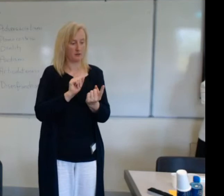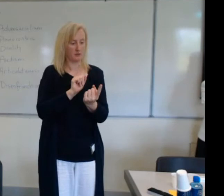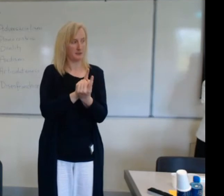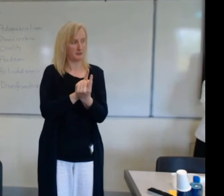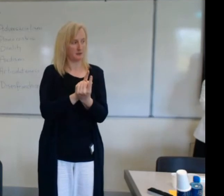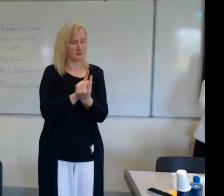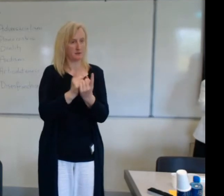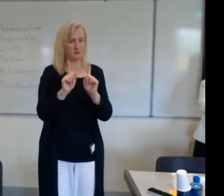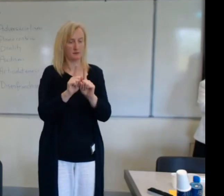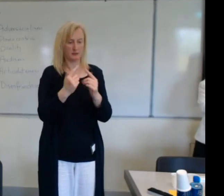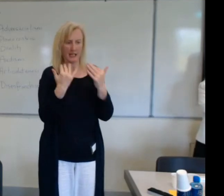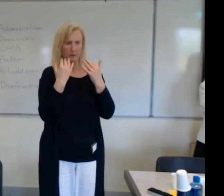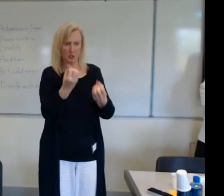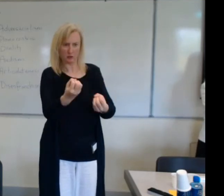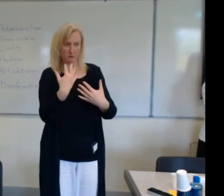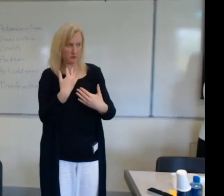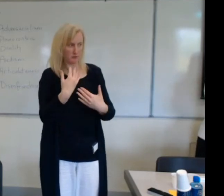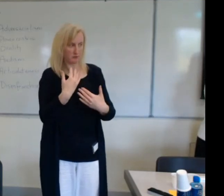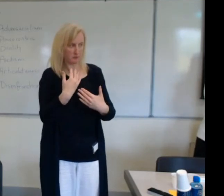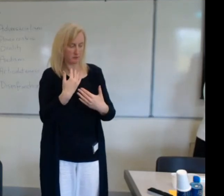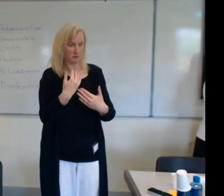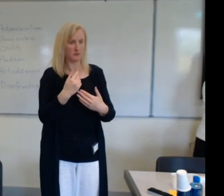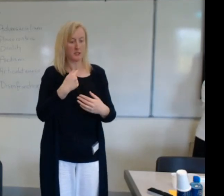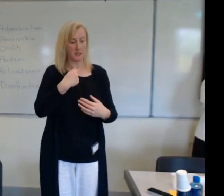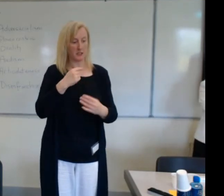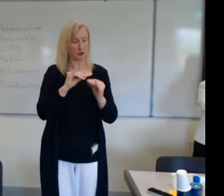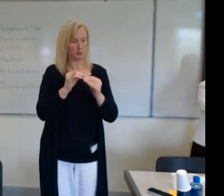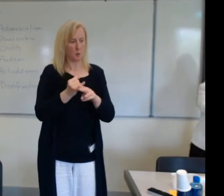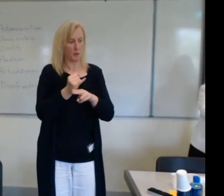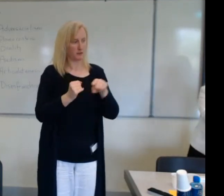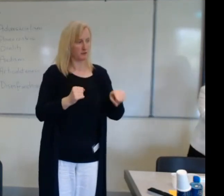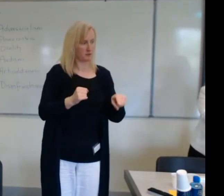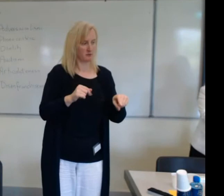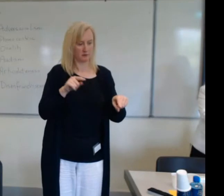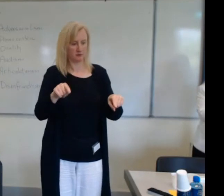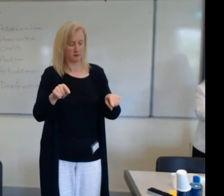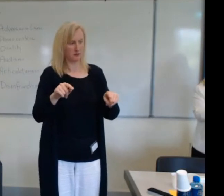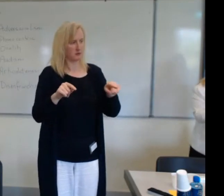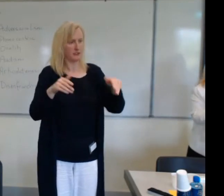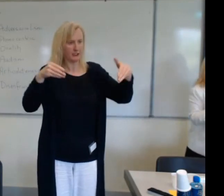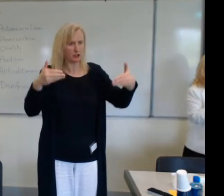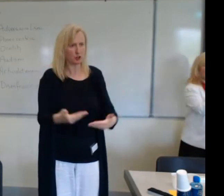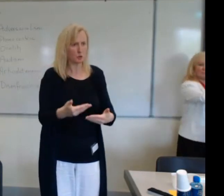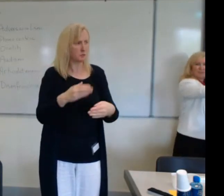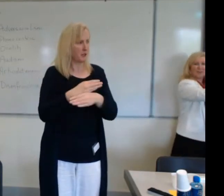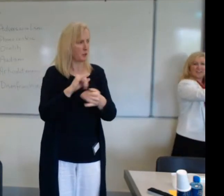much information are they told? Where do they wait? How are they introduced? Are they seen as being for the